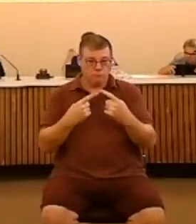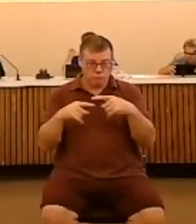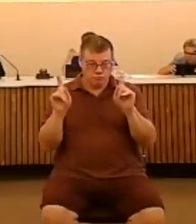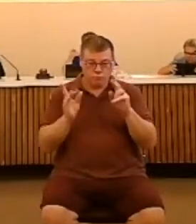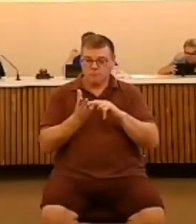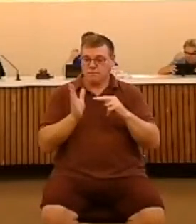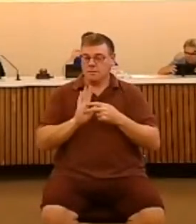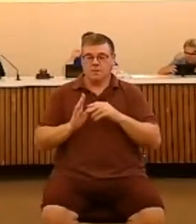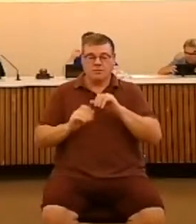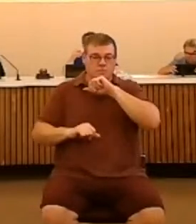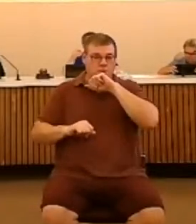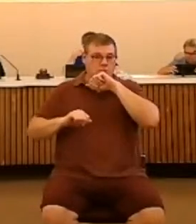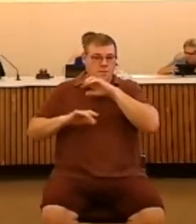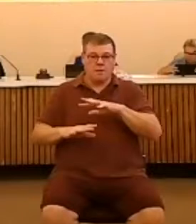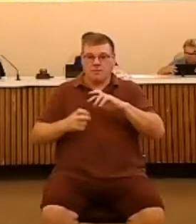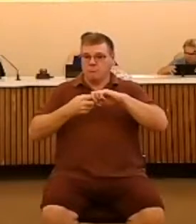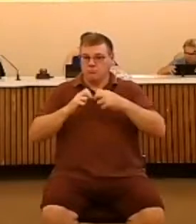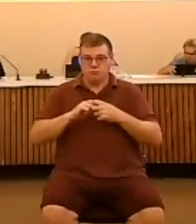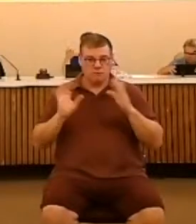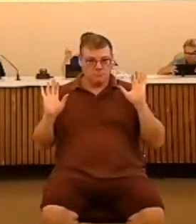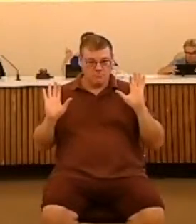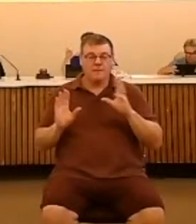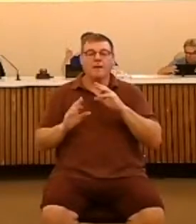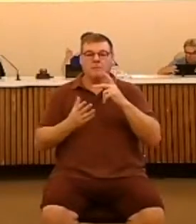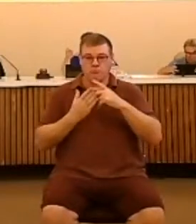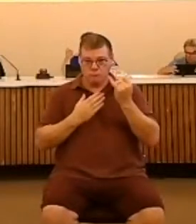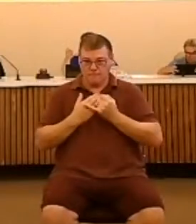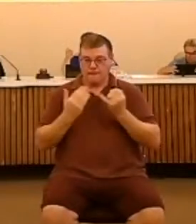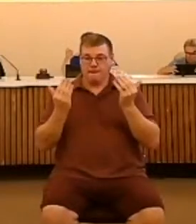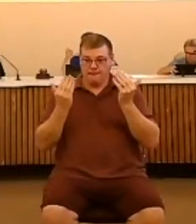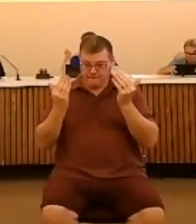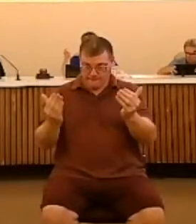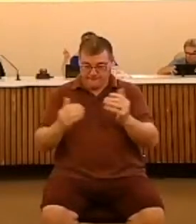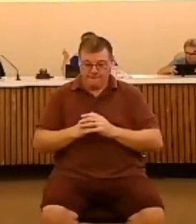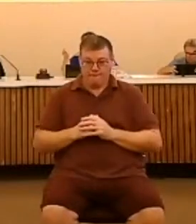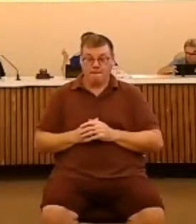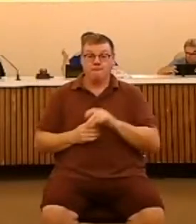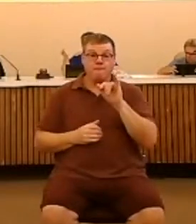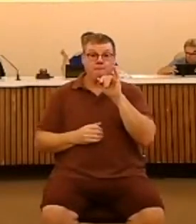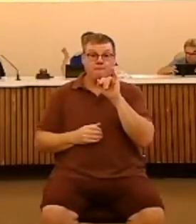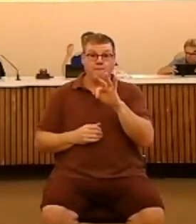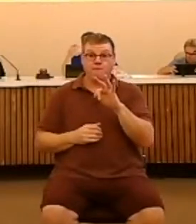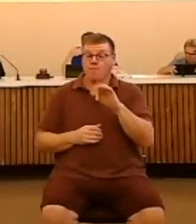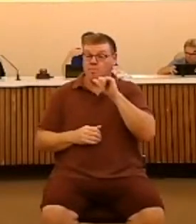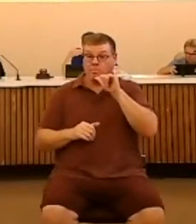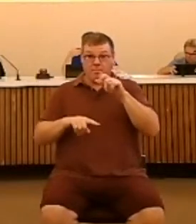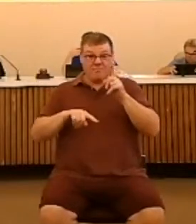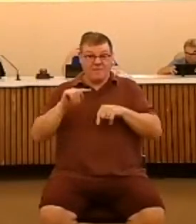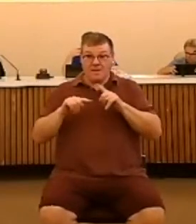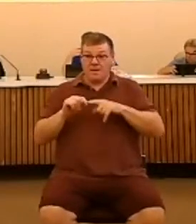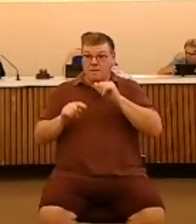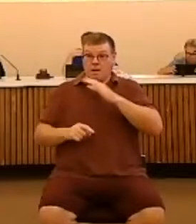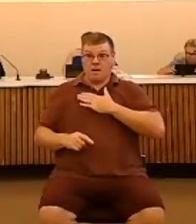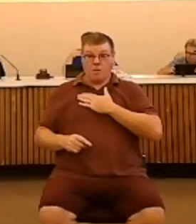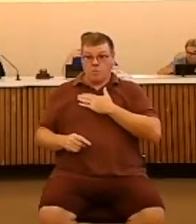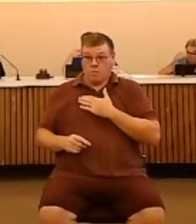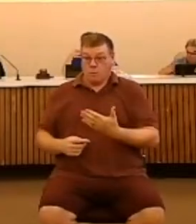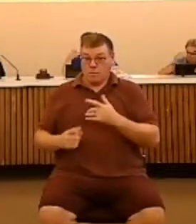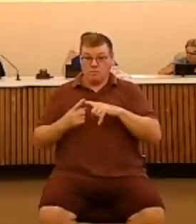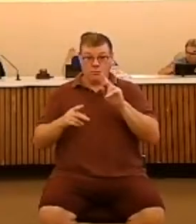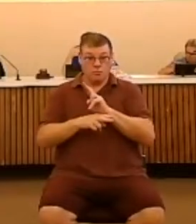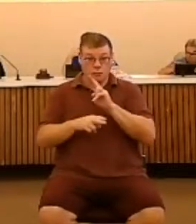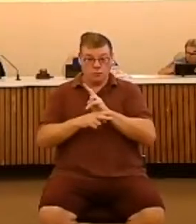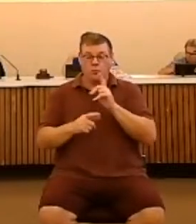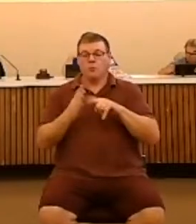there's nothing, no issues, and the project can move forward. If they are unable or unwilling to mitigate all of those, they